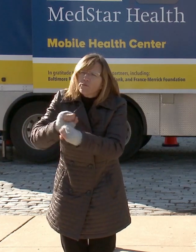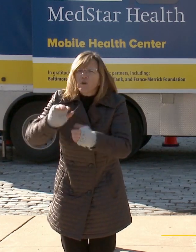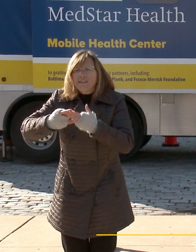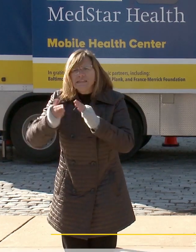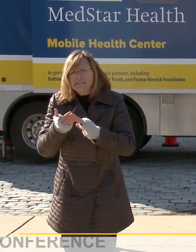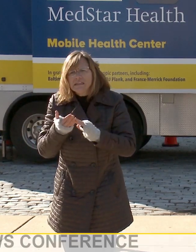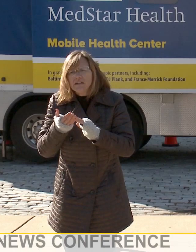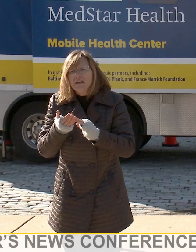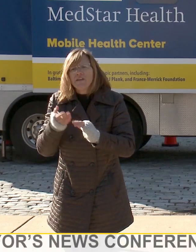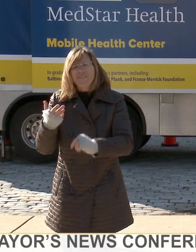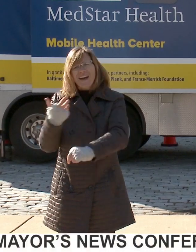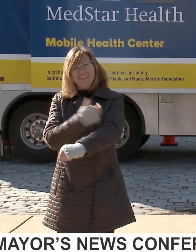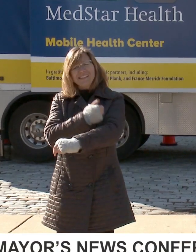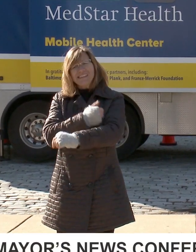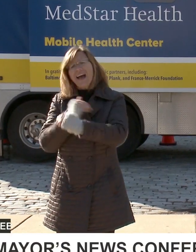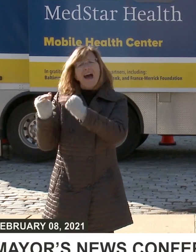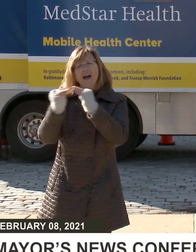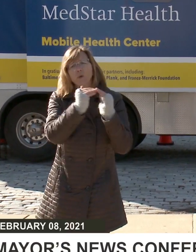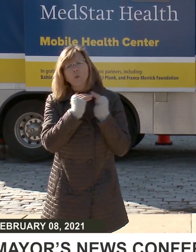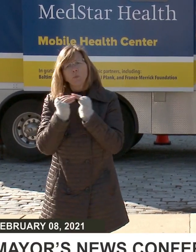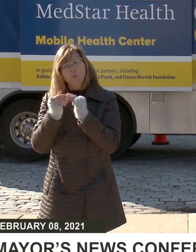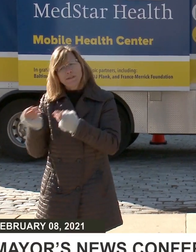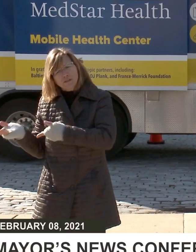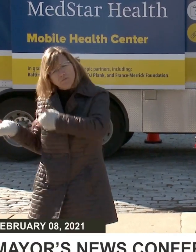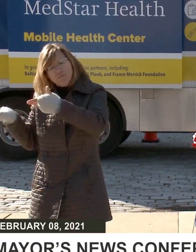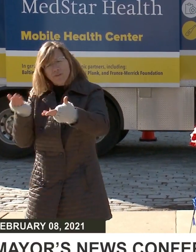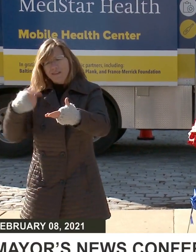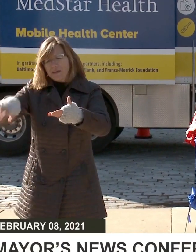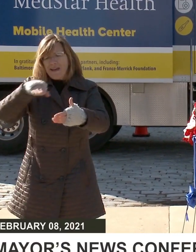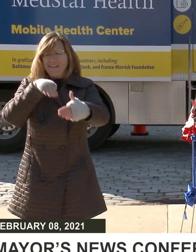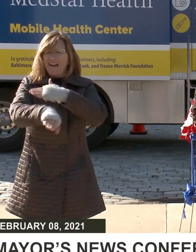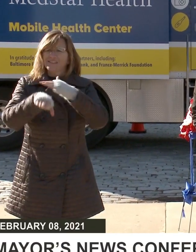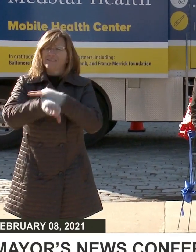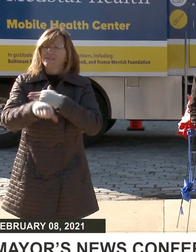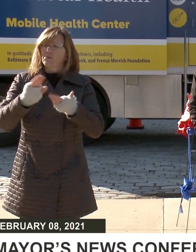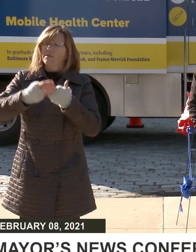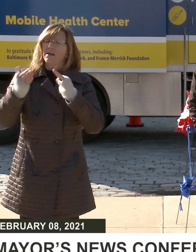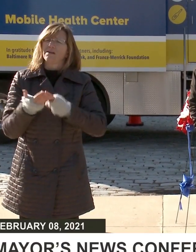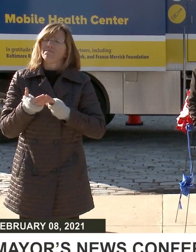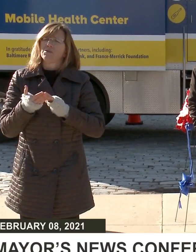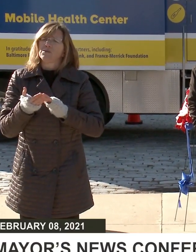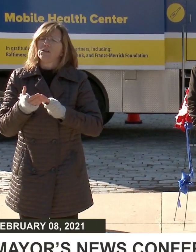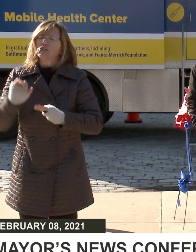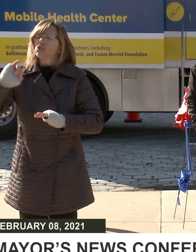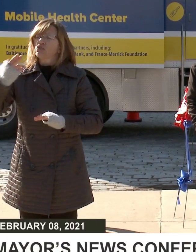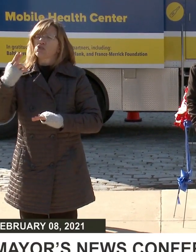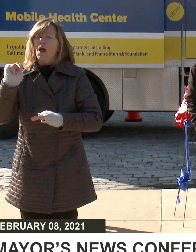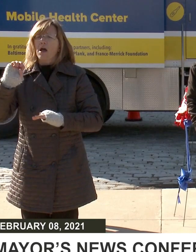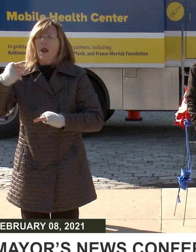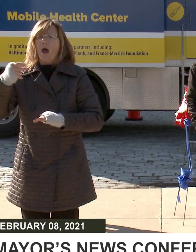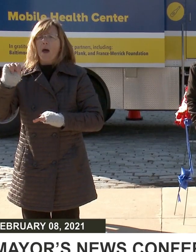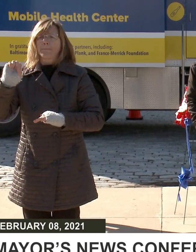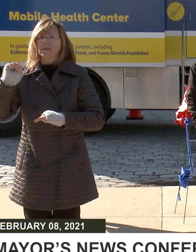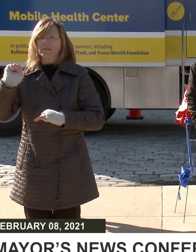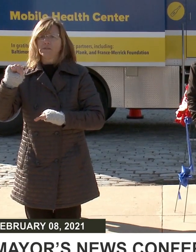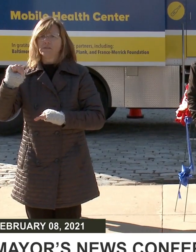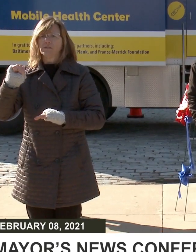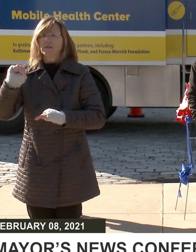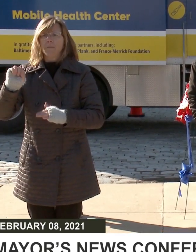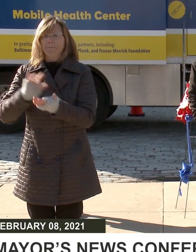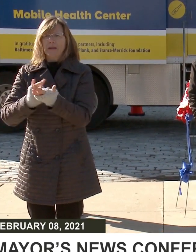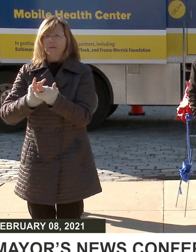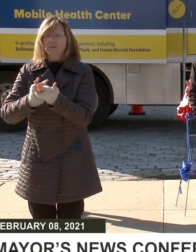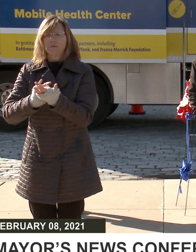the vaccine equity that we would like to deliver to our community. We at Johns Hopkins Medicine are honored and thrilled to be part of